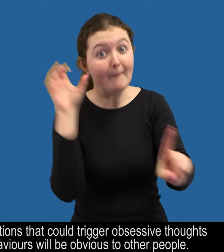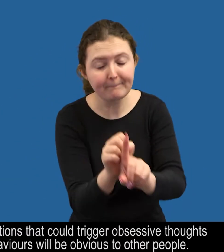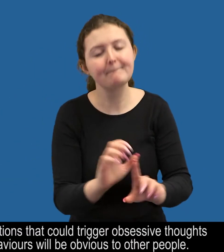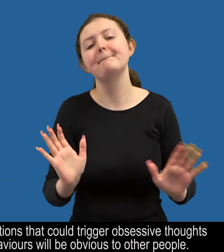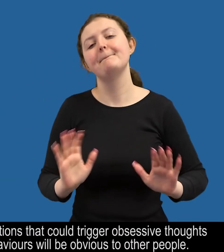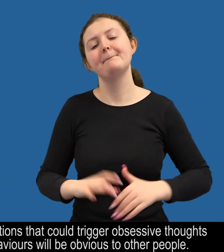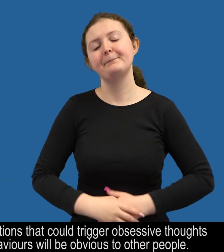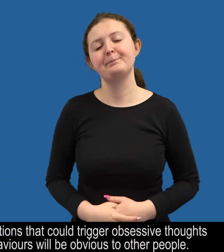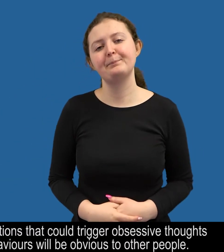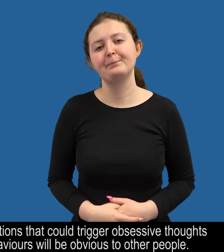people.